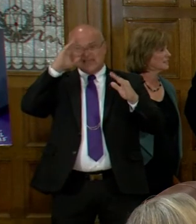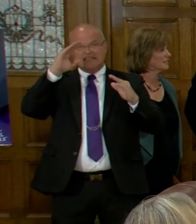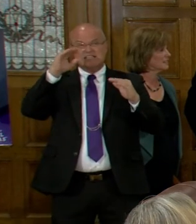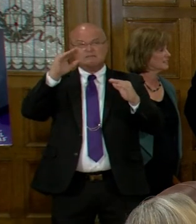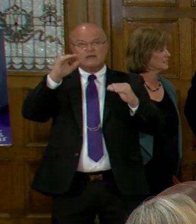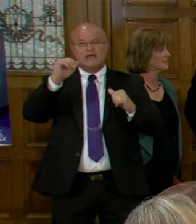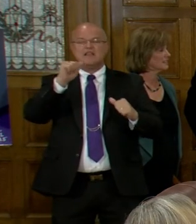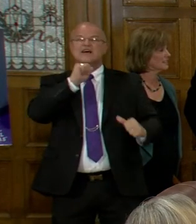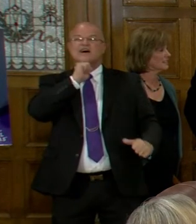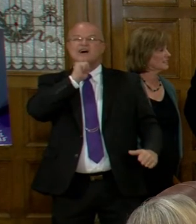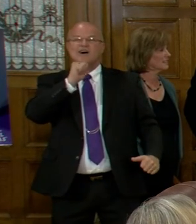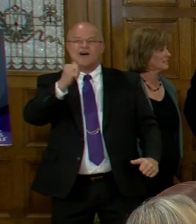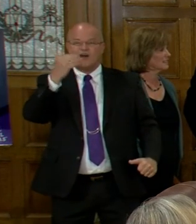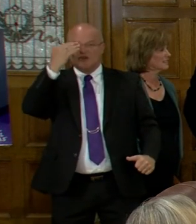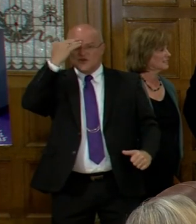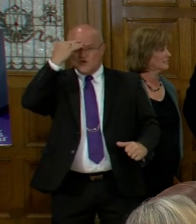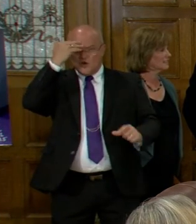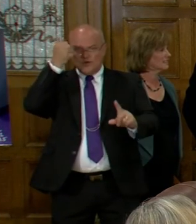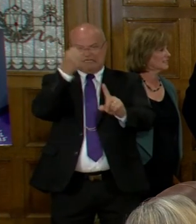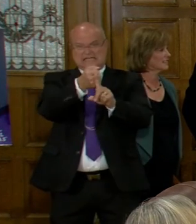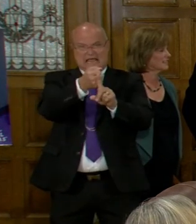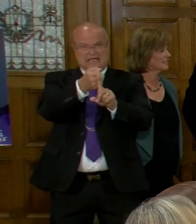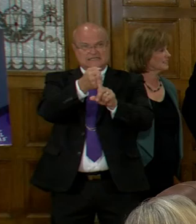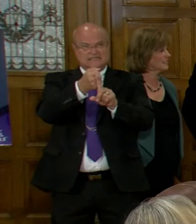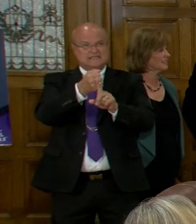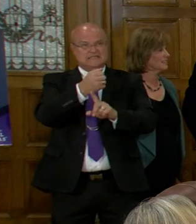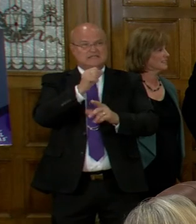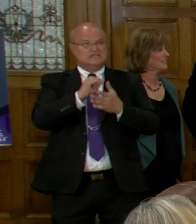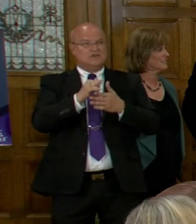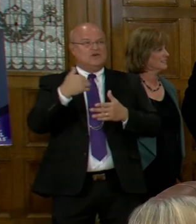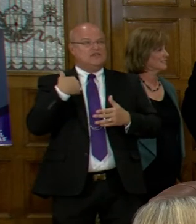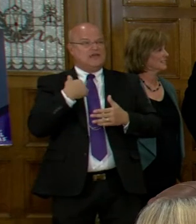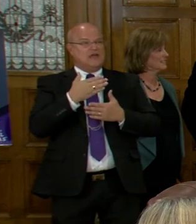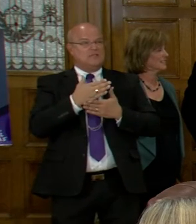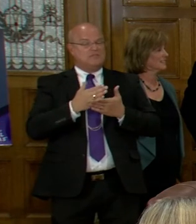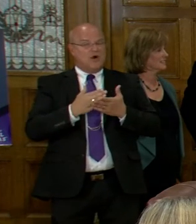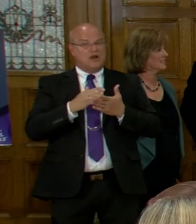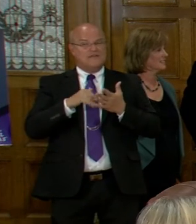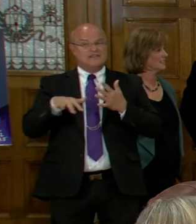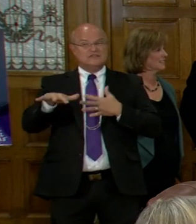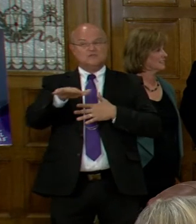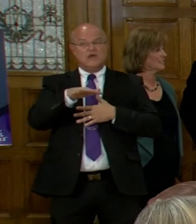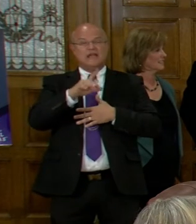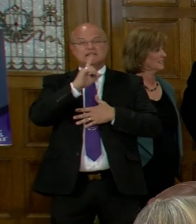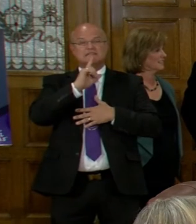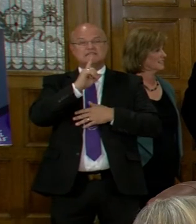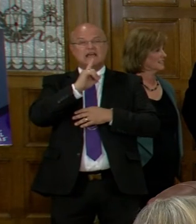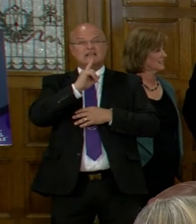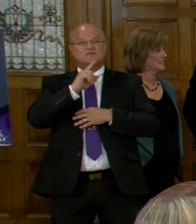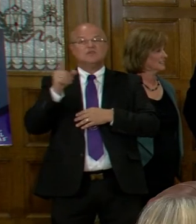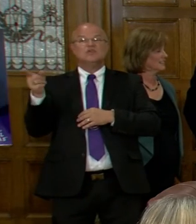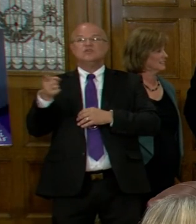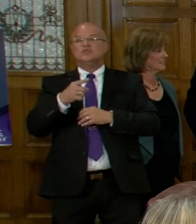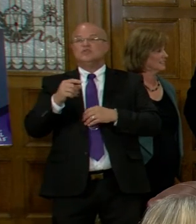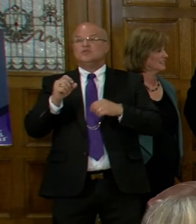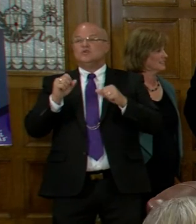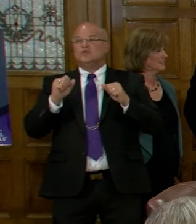anticipate unknown attack vectors, so part of a range actually is you